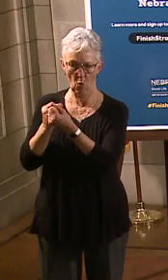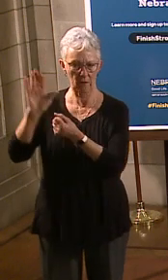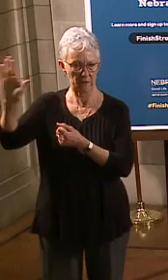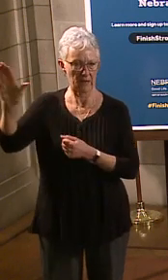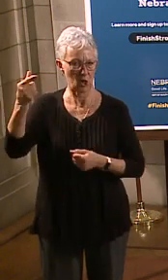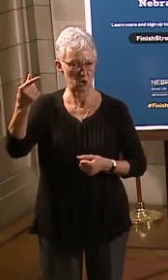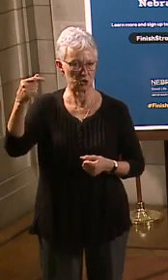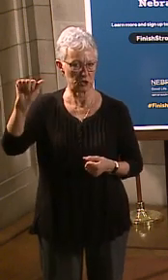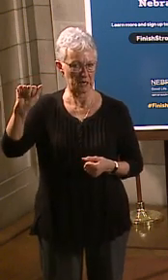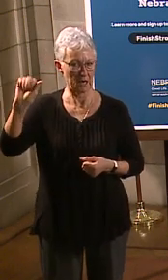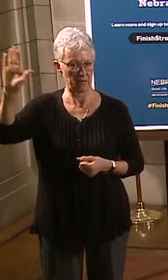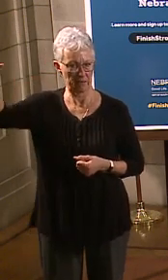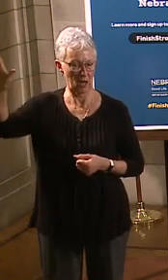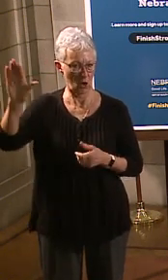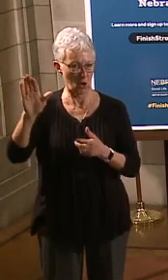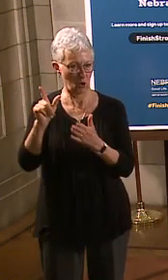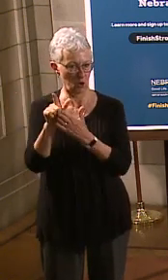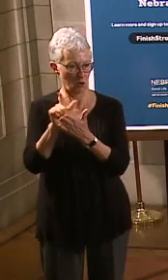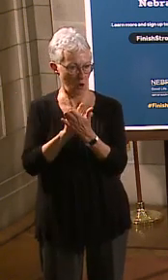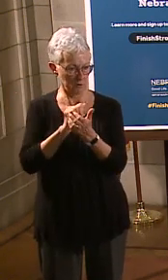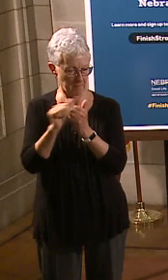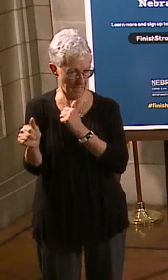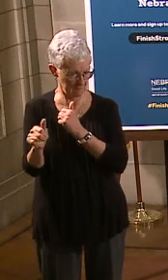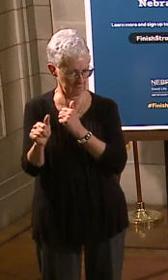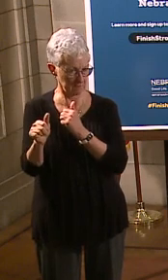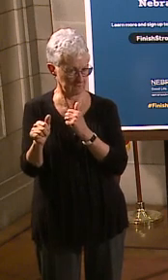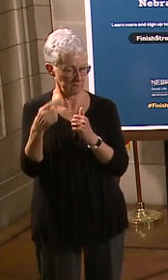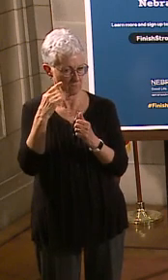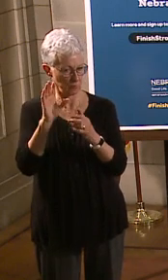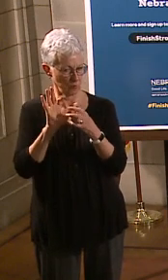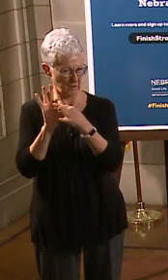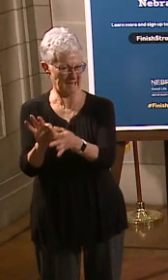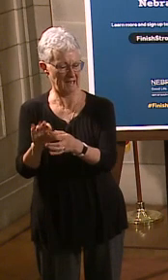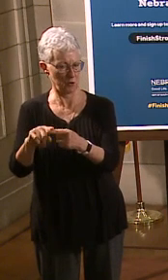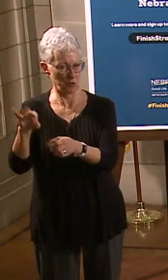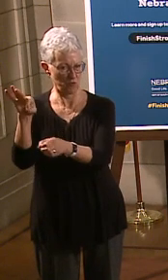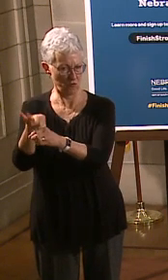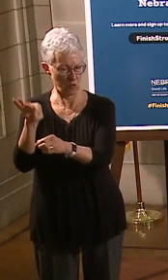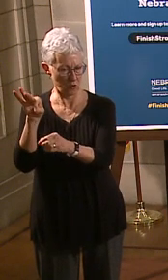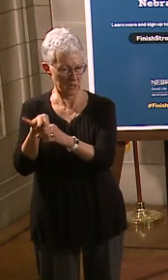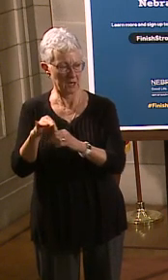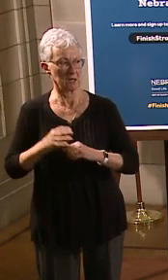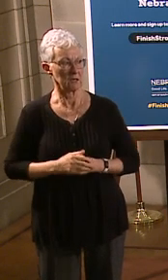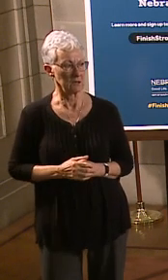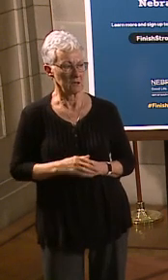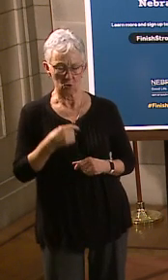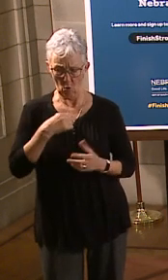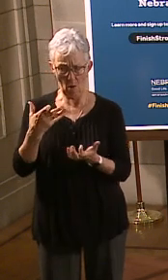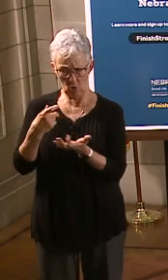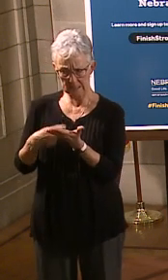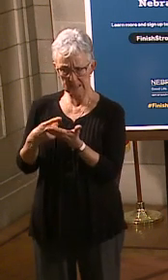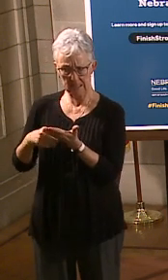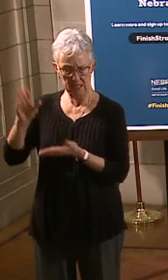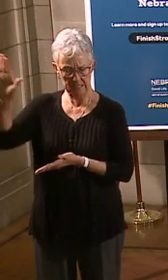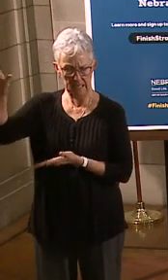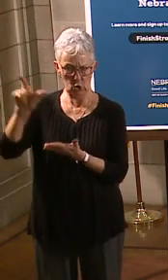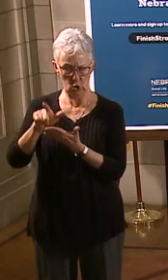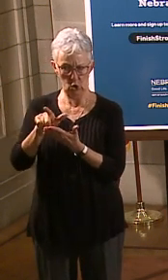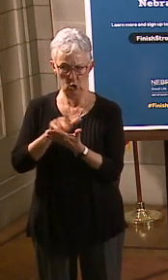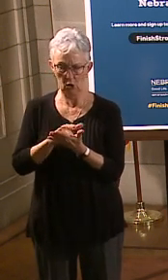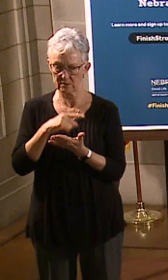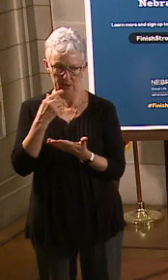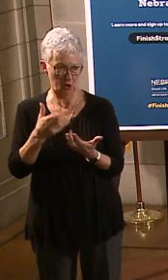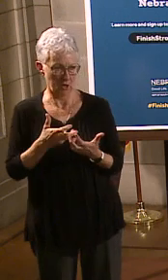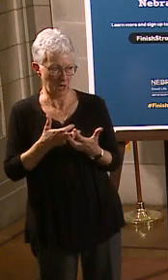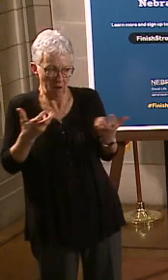Nebraska's election laws? Well, first of all, I do want to cover the voting laws that were passed in Georgia because there's been a lot of disinformation